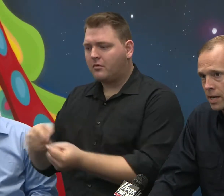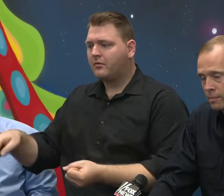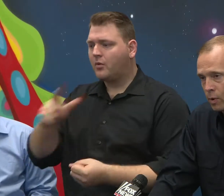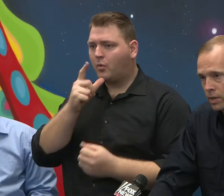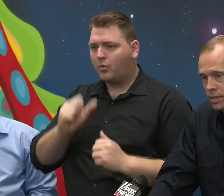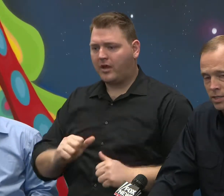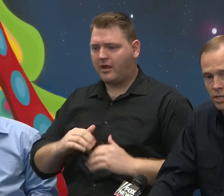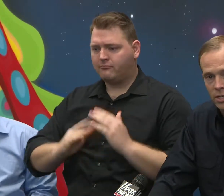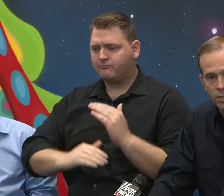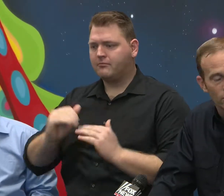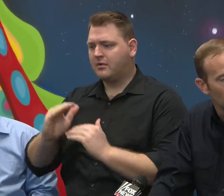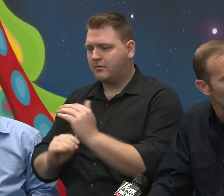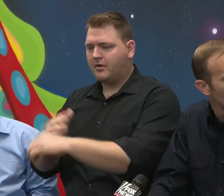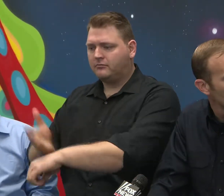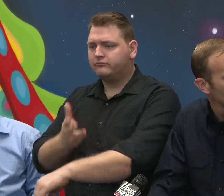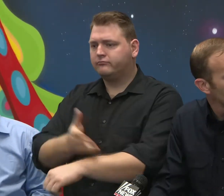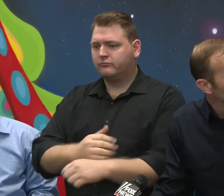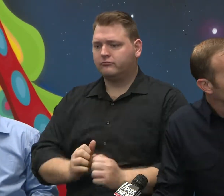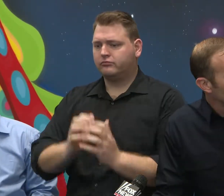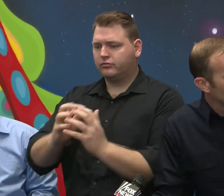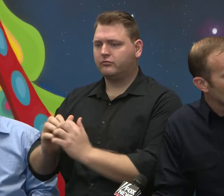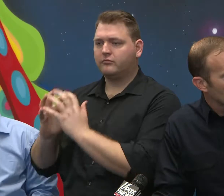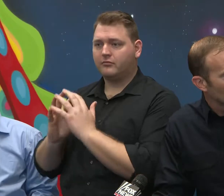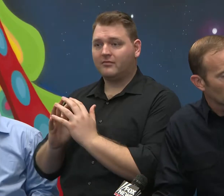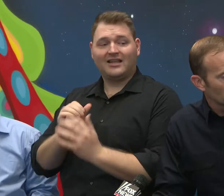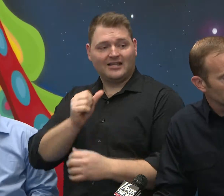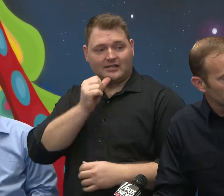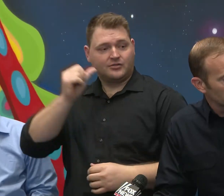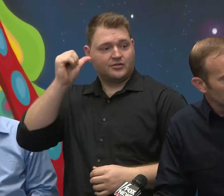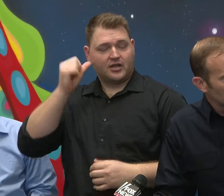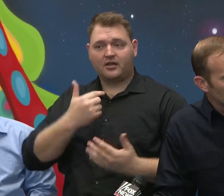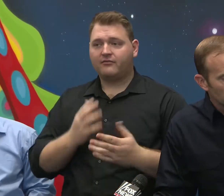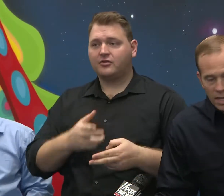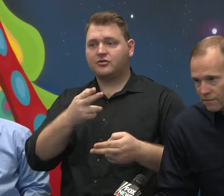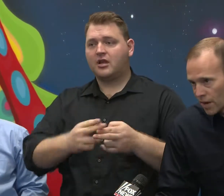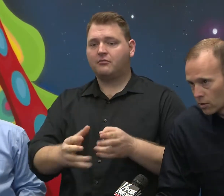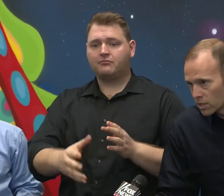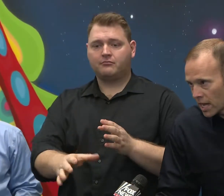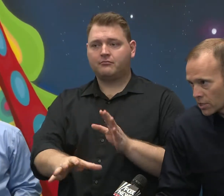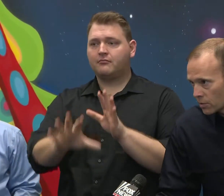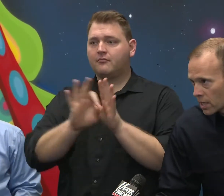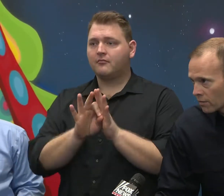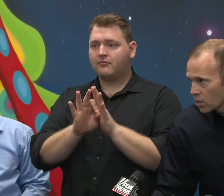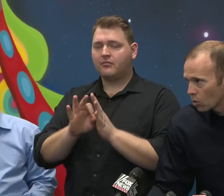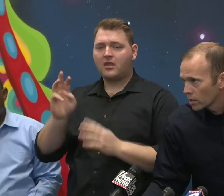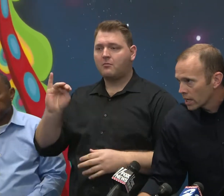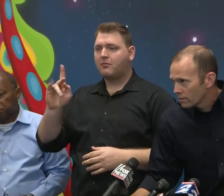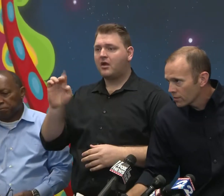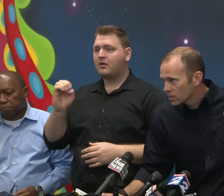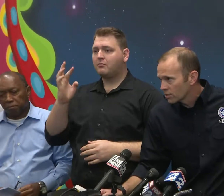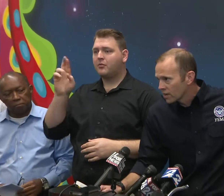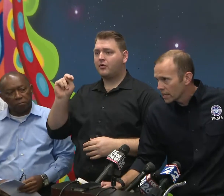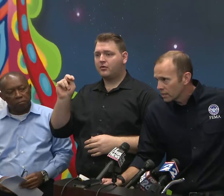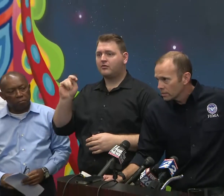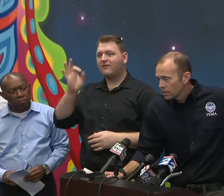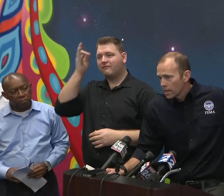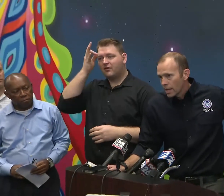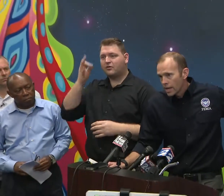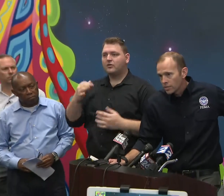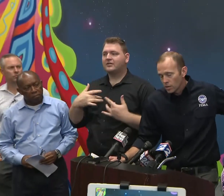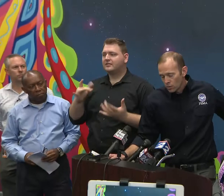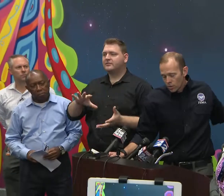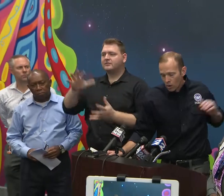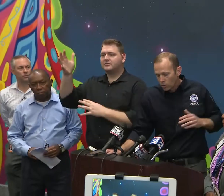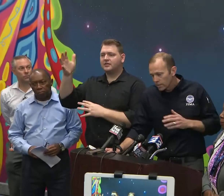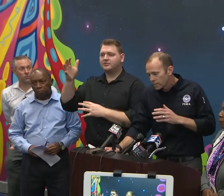Yesterday, I made an important decision to name Mike Byrne the Federal Disaster Recovery Coordinator for this event.